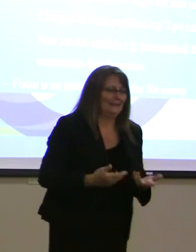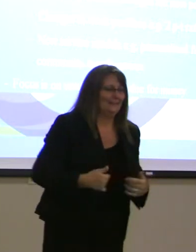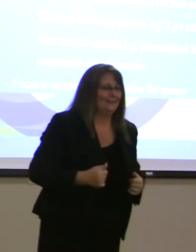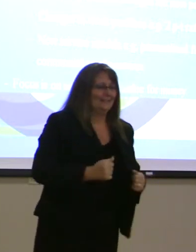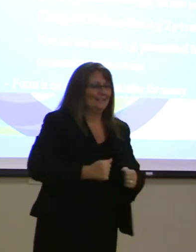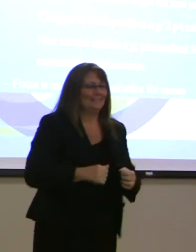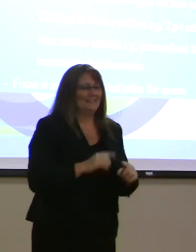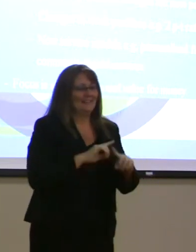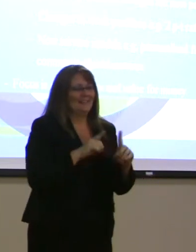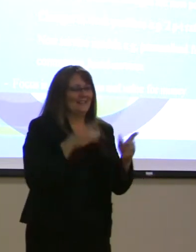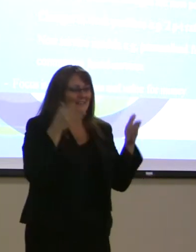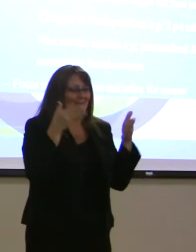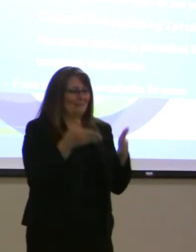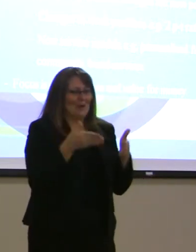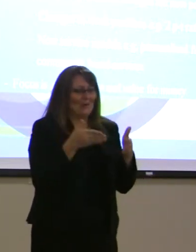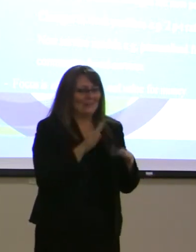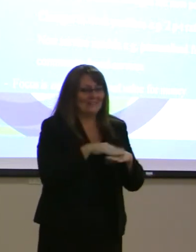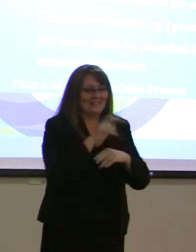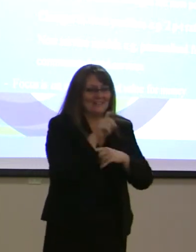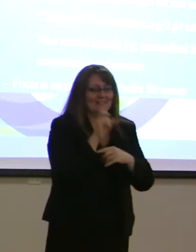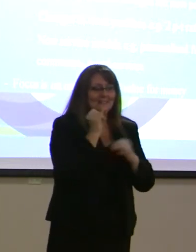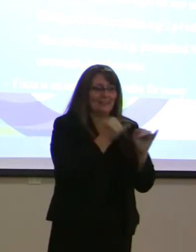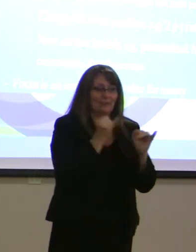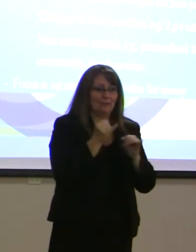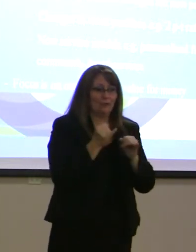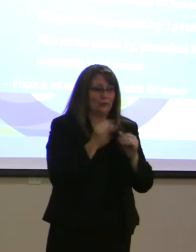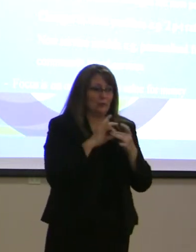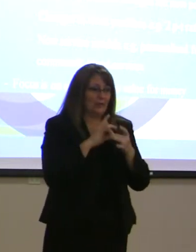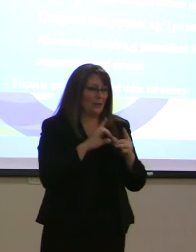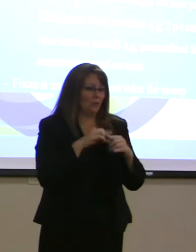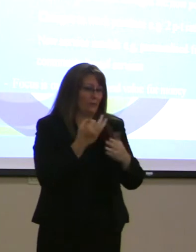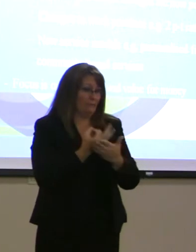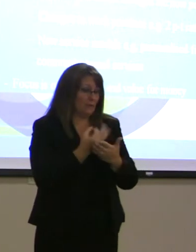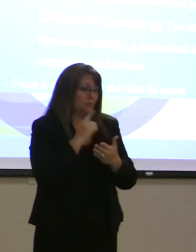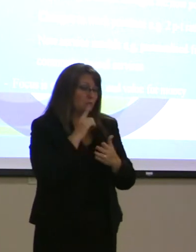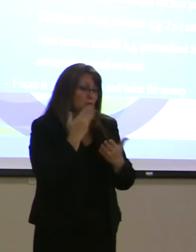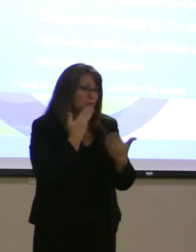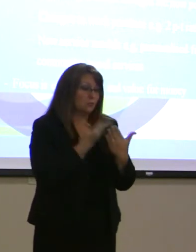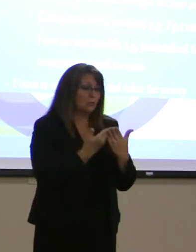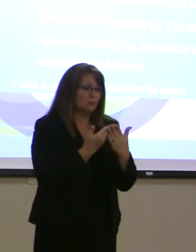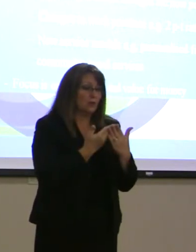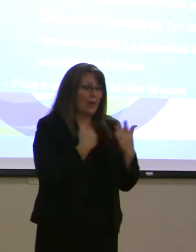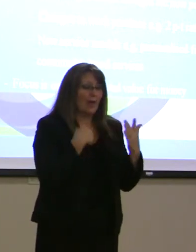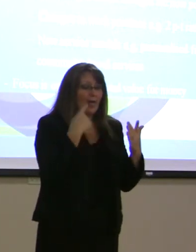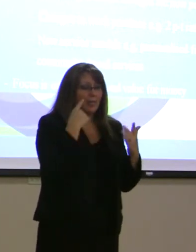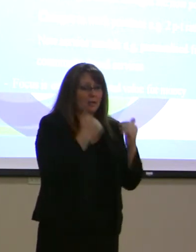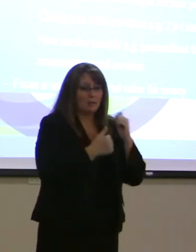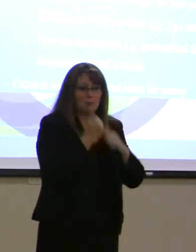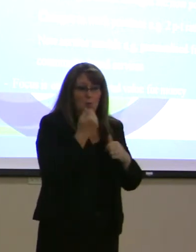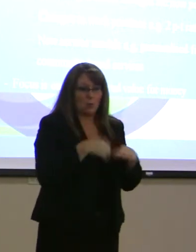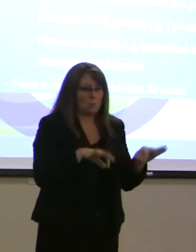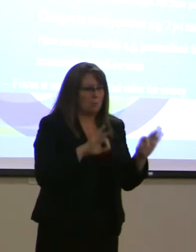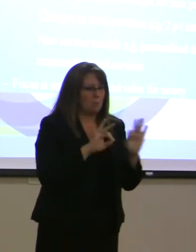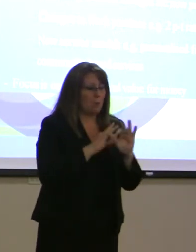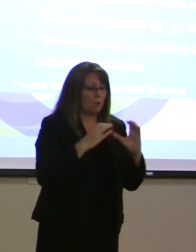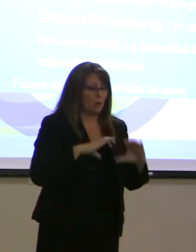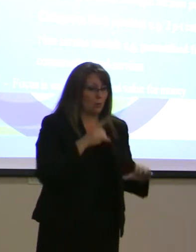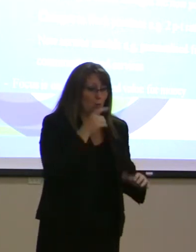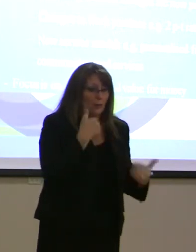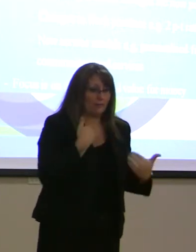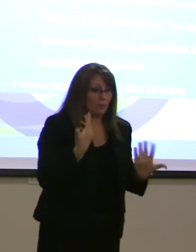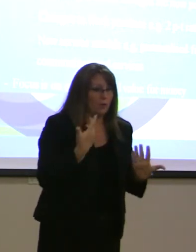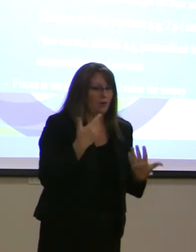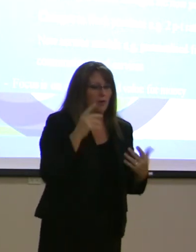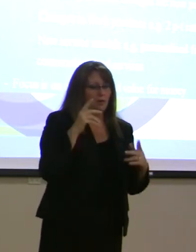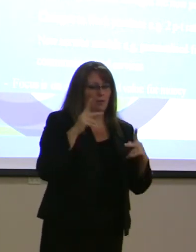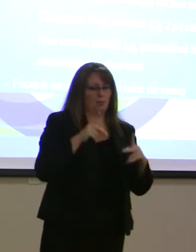This focus on the needs of individuals in relation to funding is really, really good, because I think the most important customer we have is the person